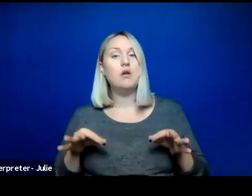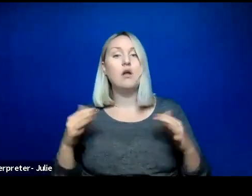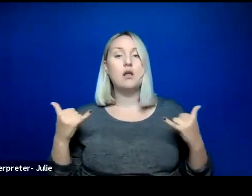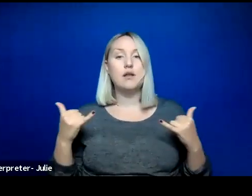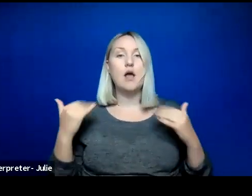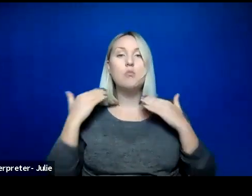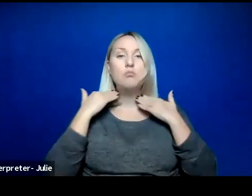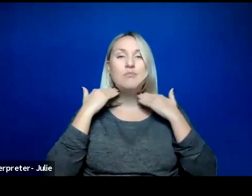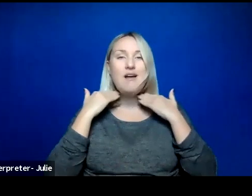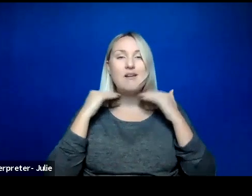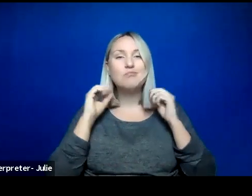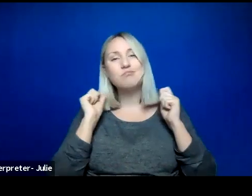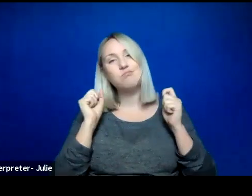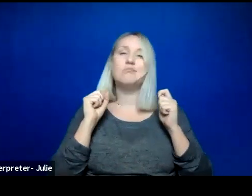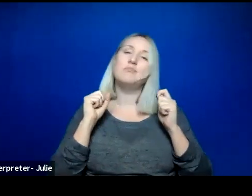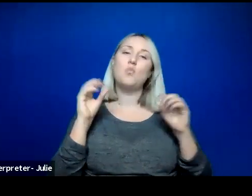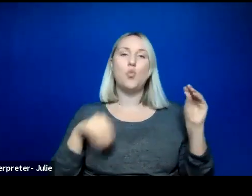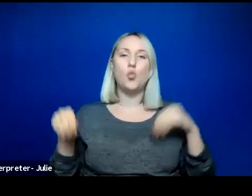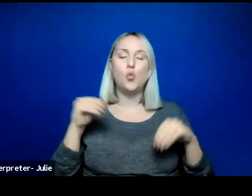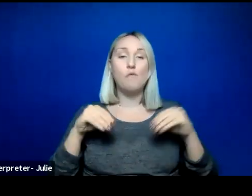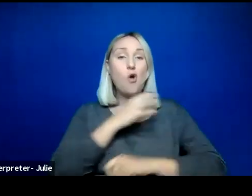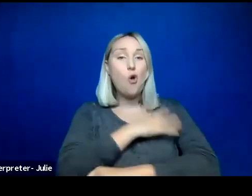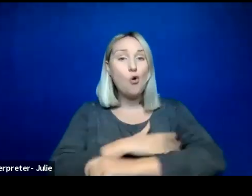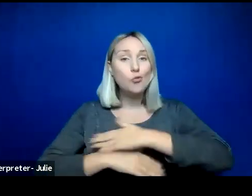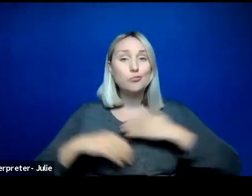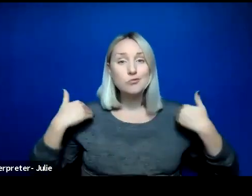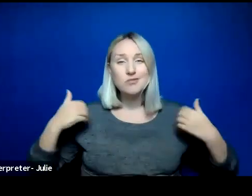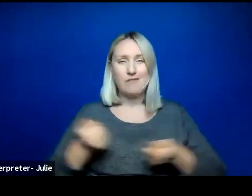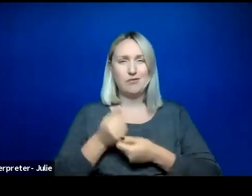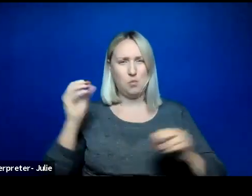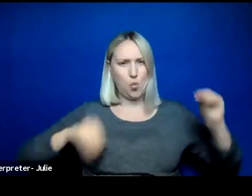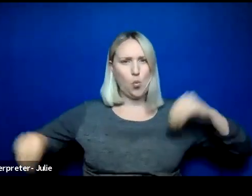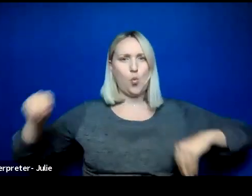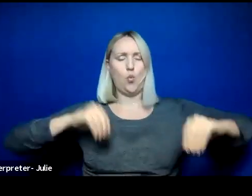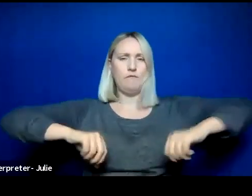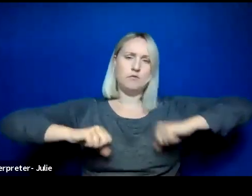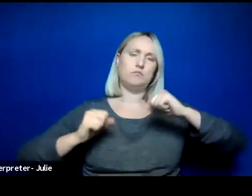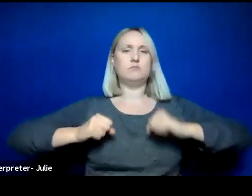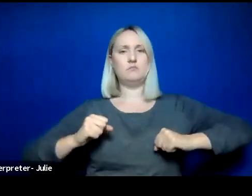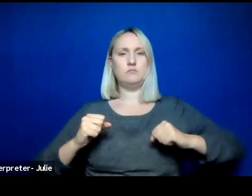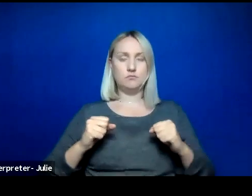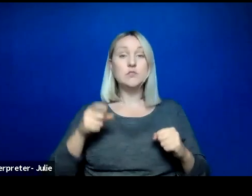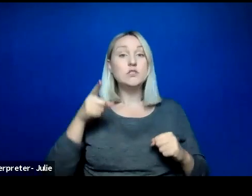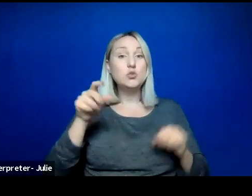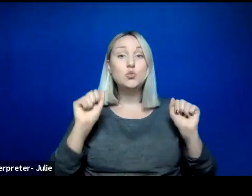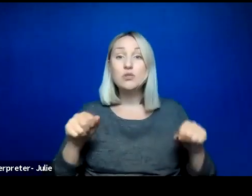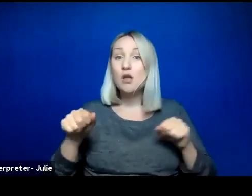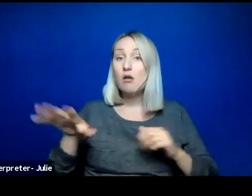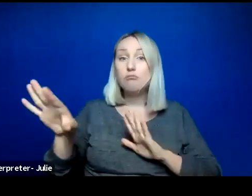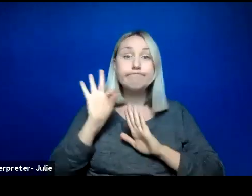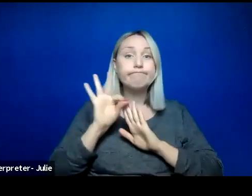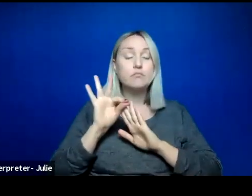your head, your neck, your arms, your shoulders, your sides. But you can always choose to